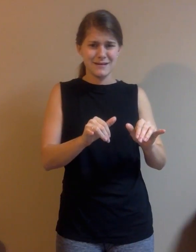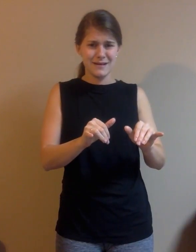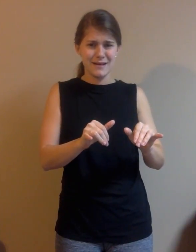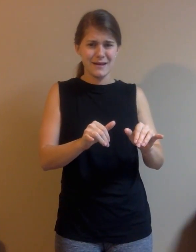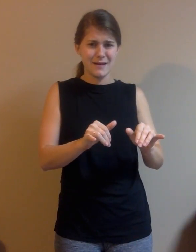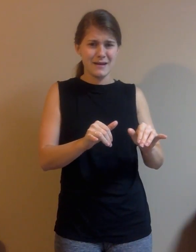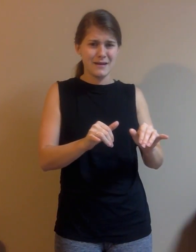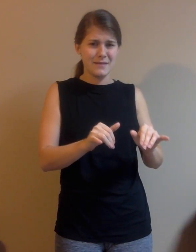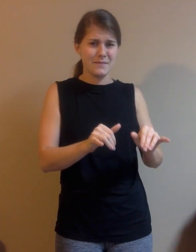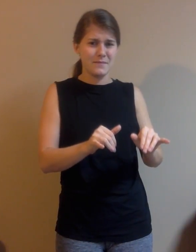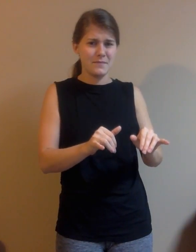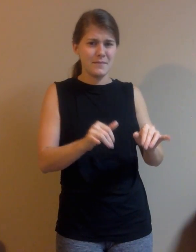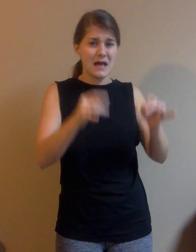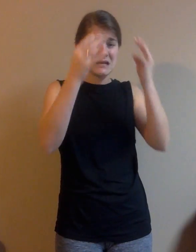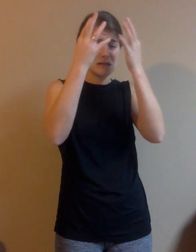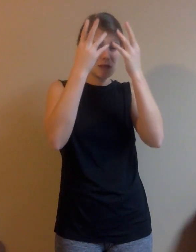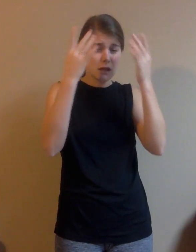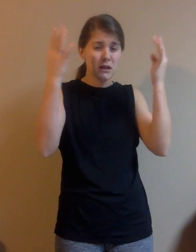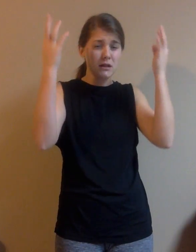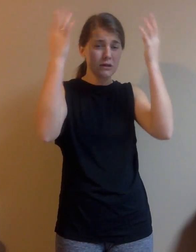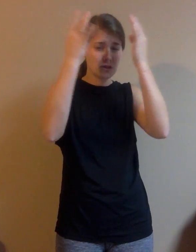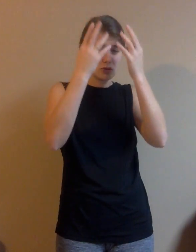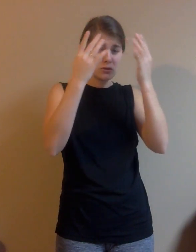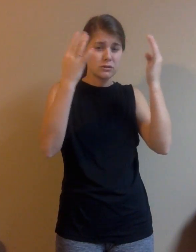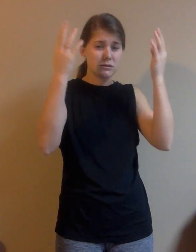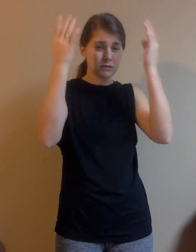status. Thank you.